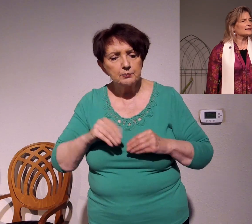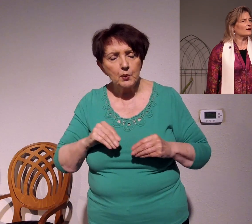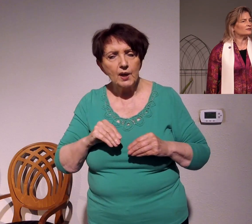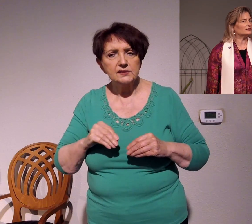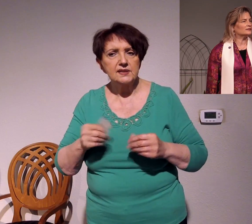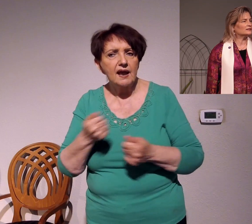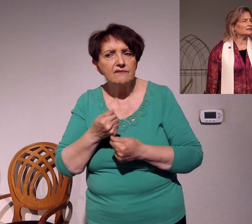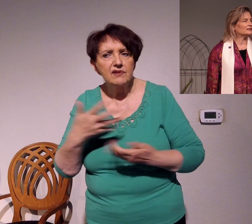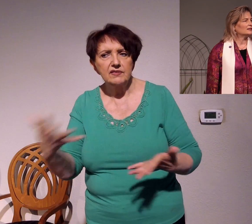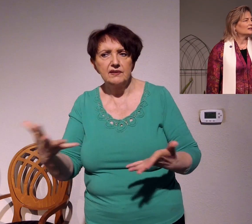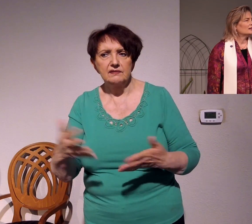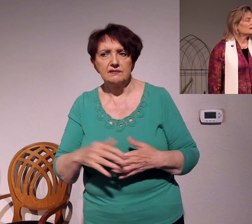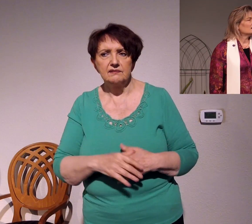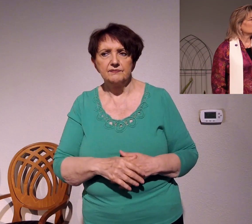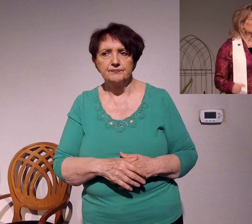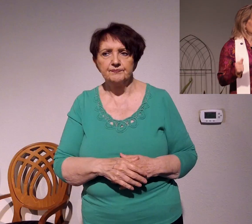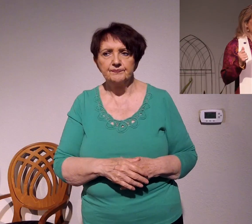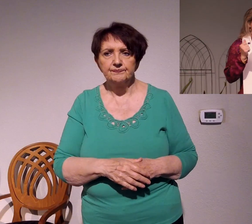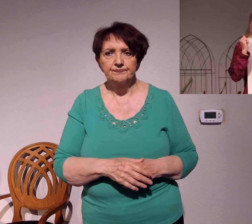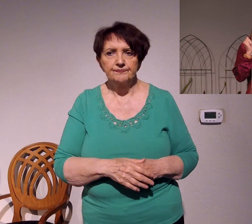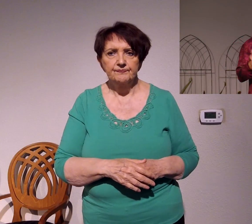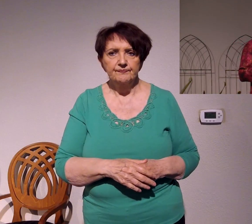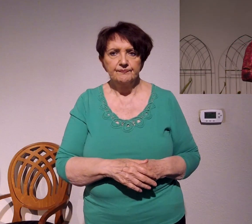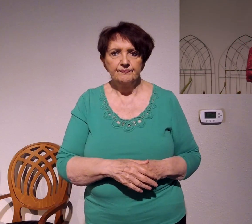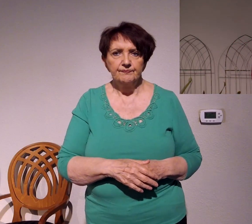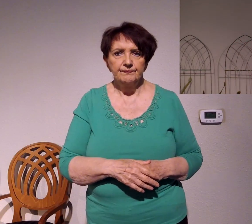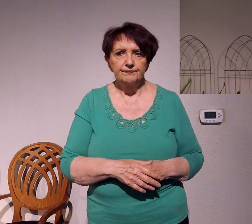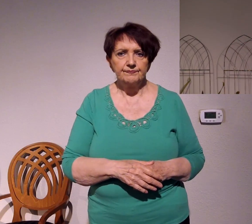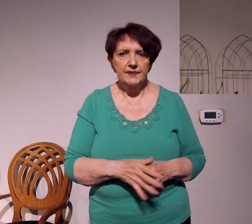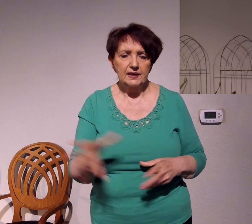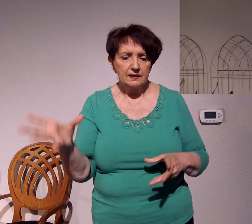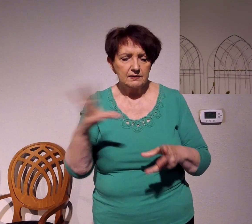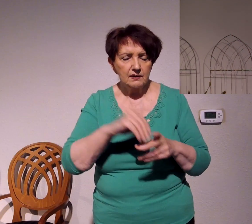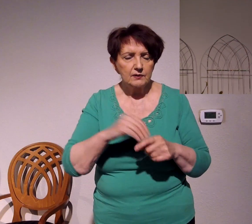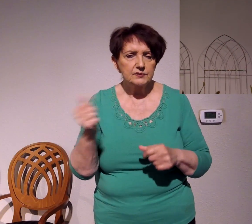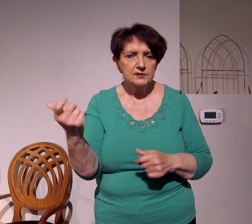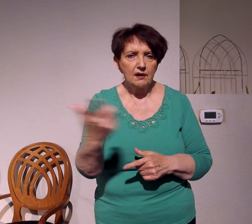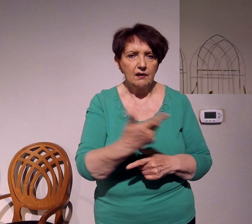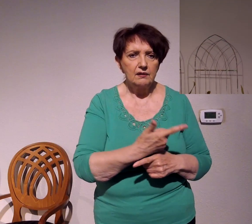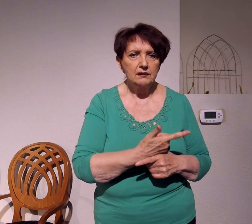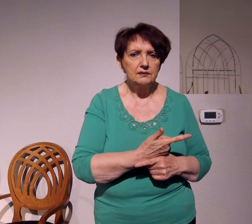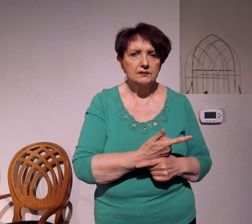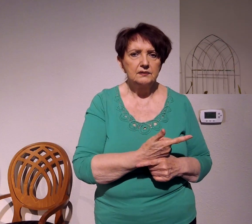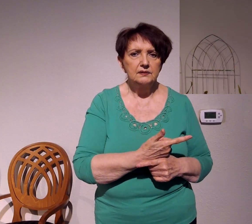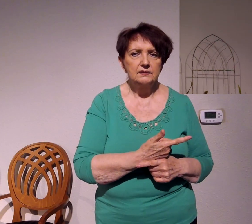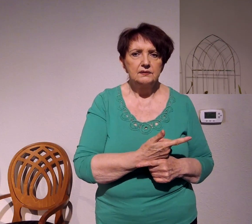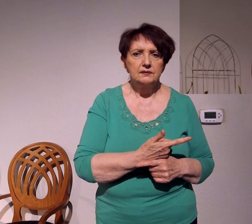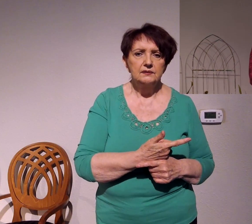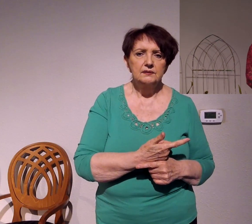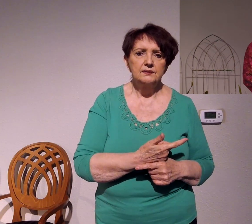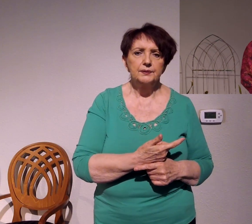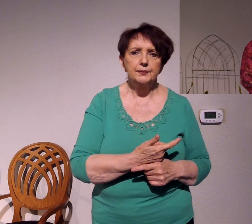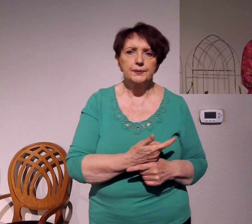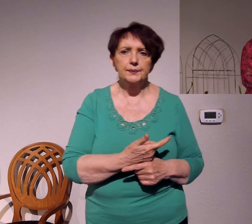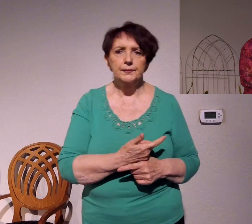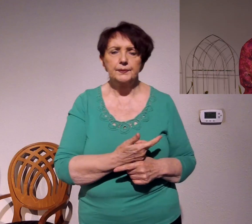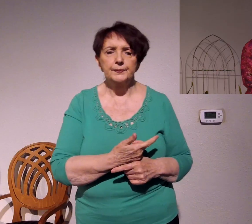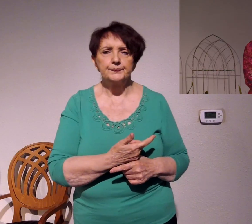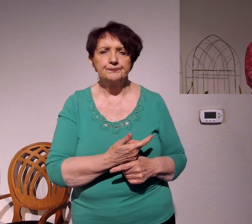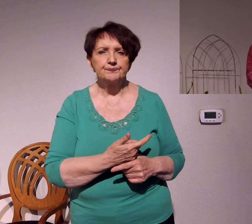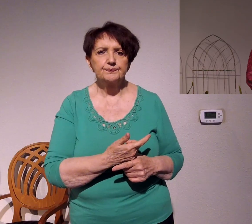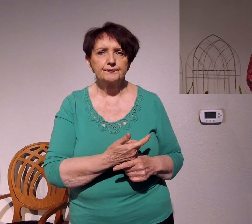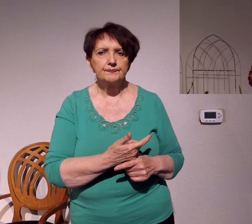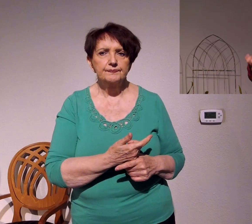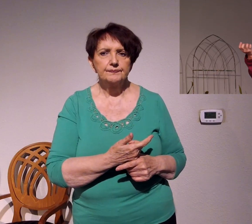about itself. It's all-inclusive and it's all-embracing. So I'll go back to what